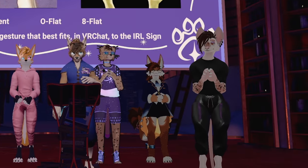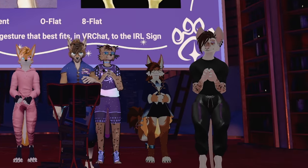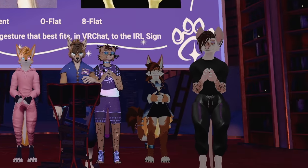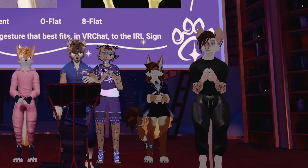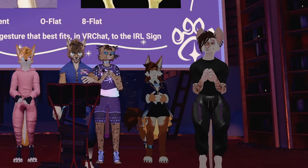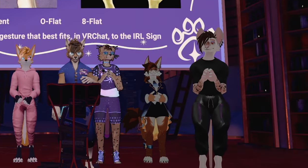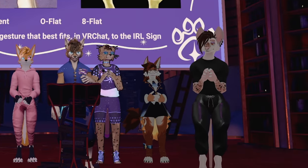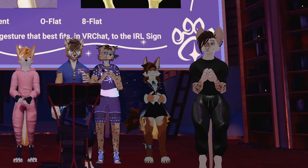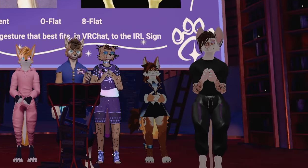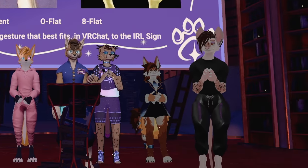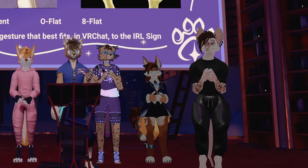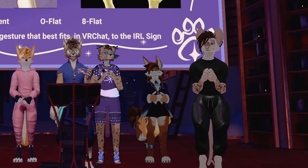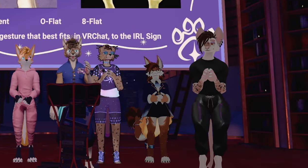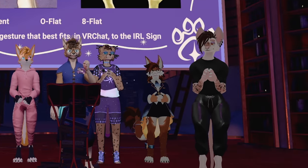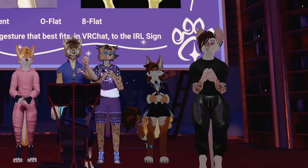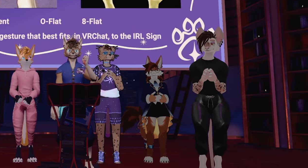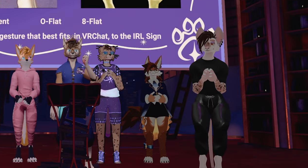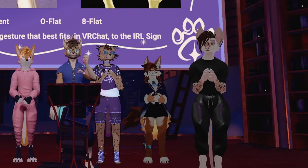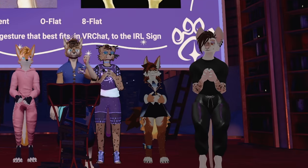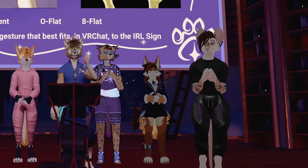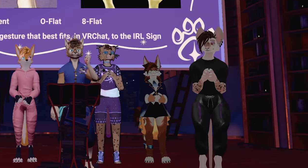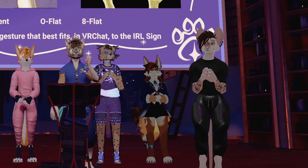third picture, we also just